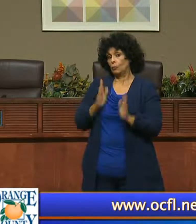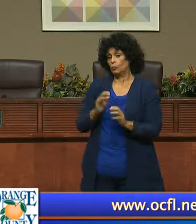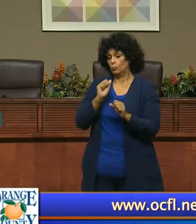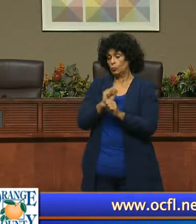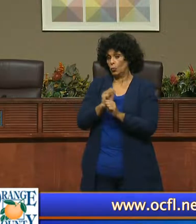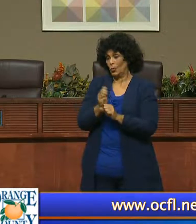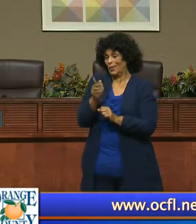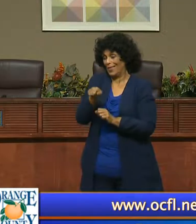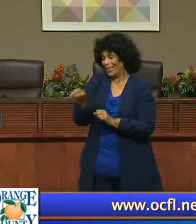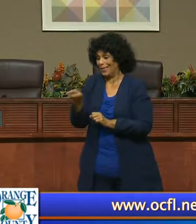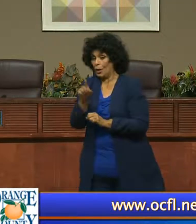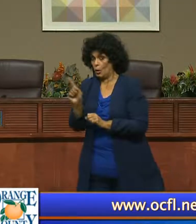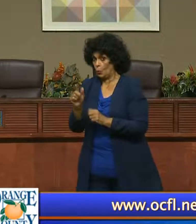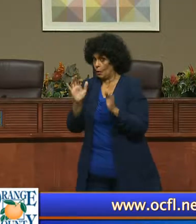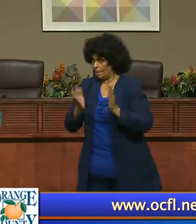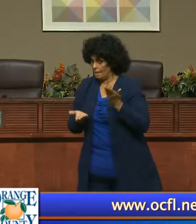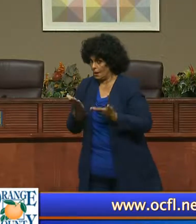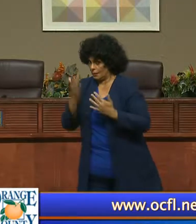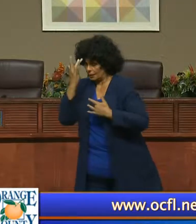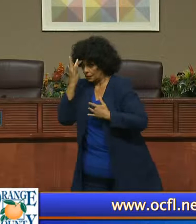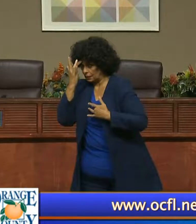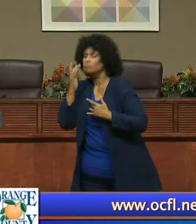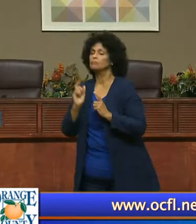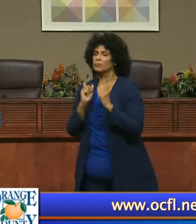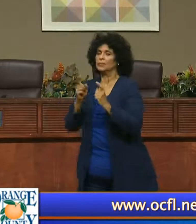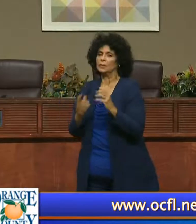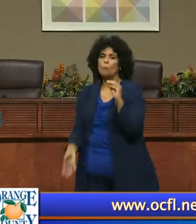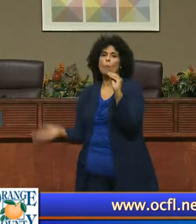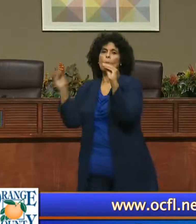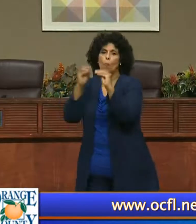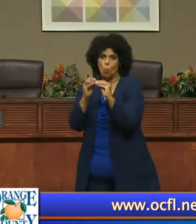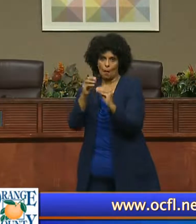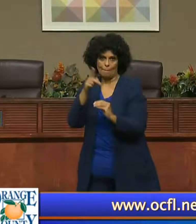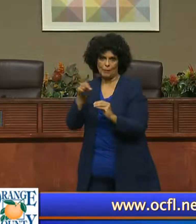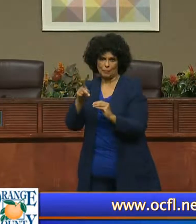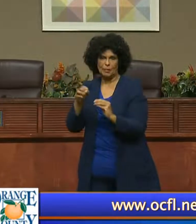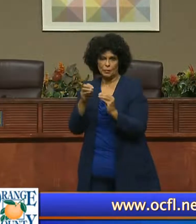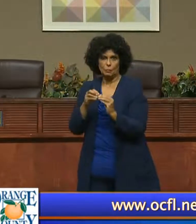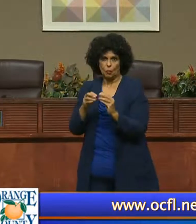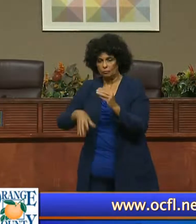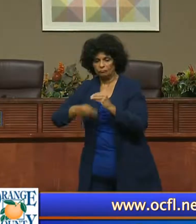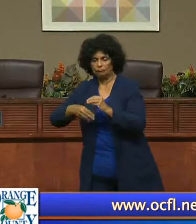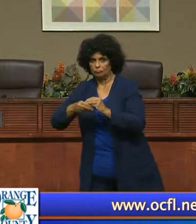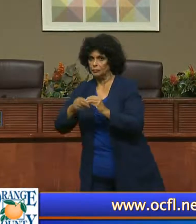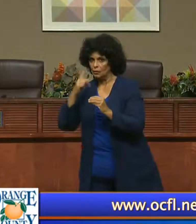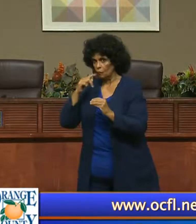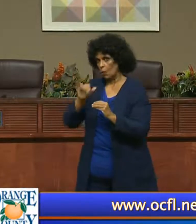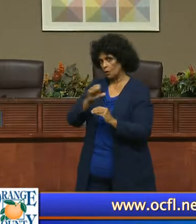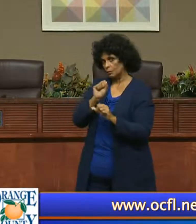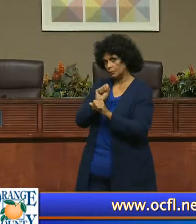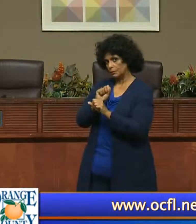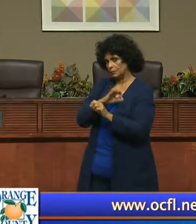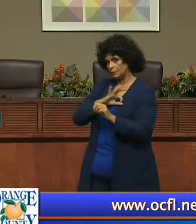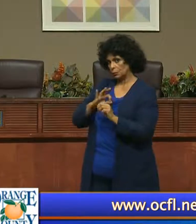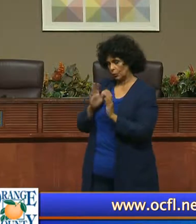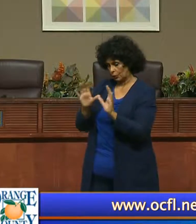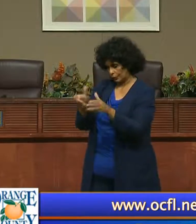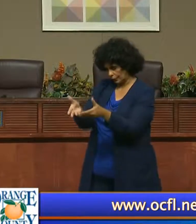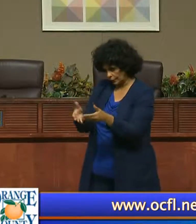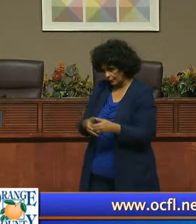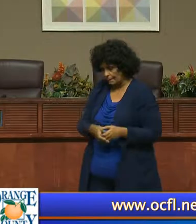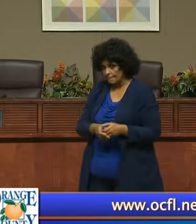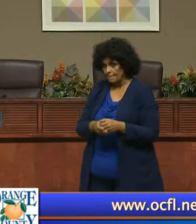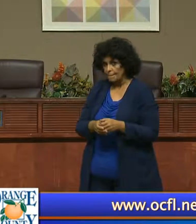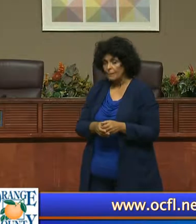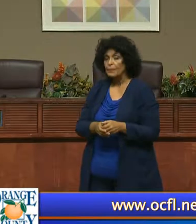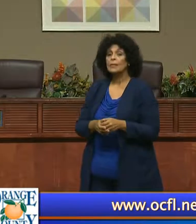that's the jail. Our goal is to stop it no matter where it is within our community. And so we do that